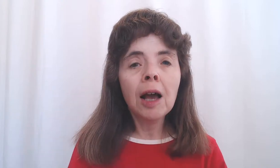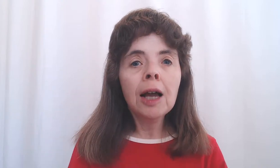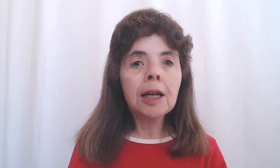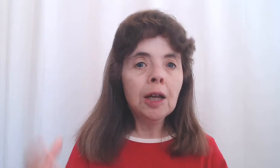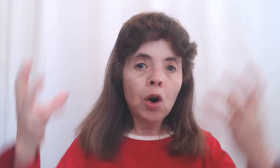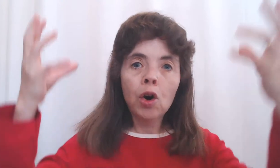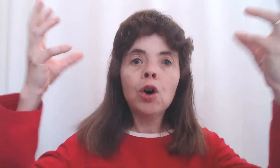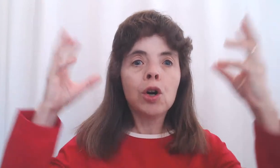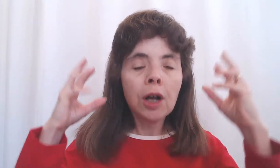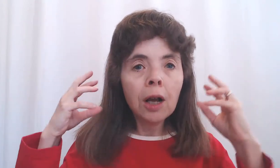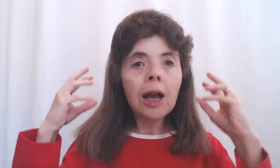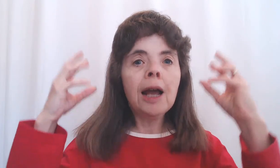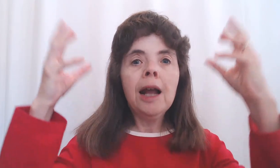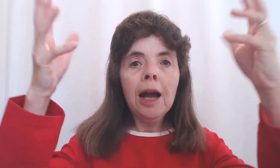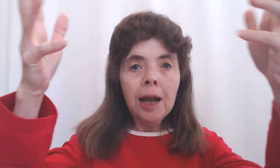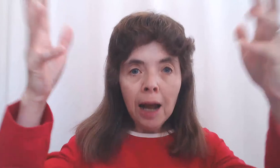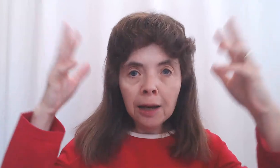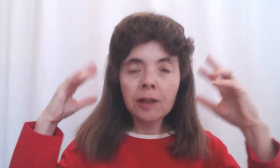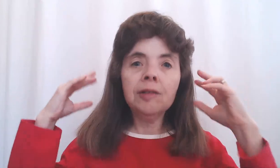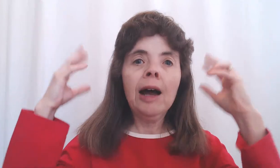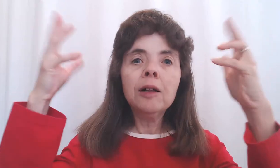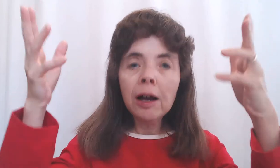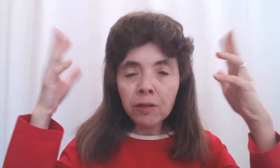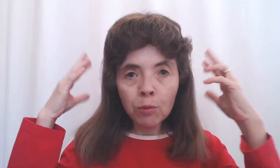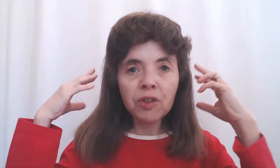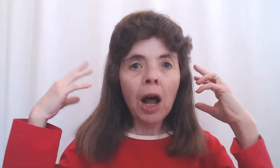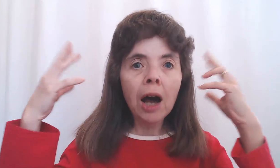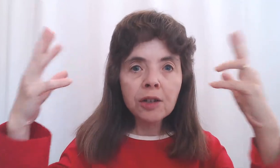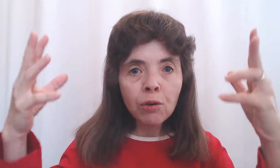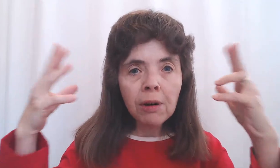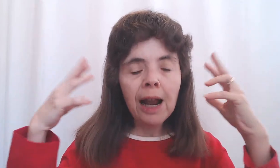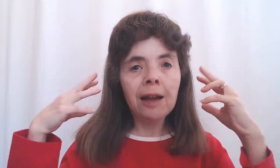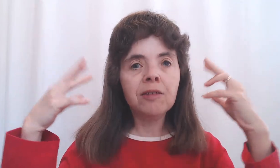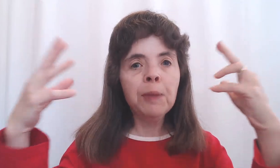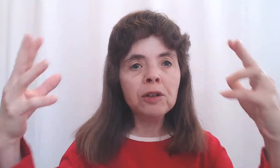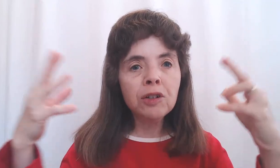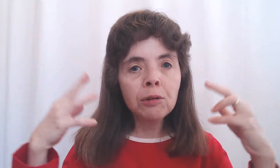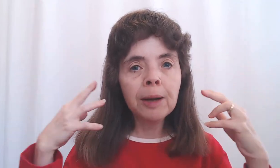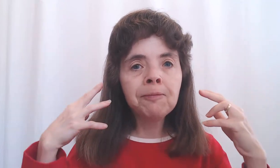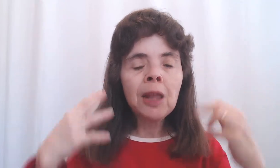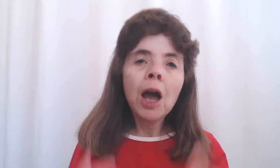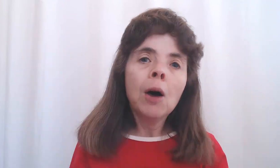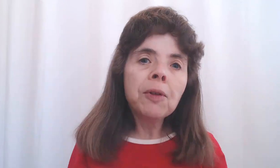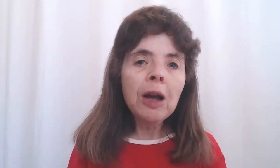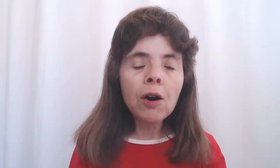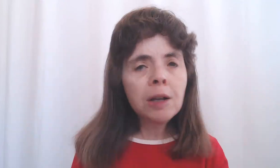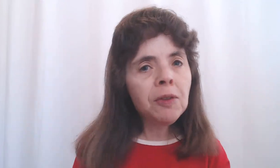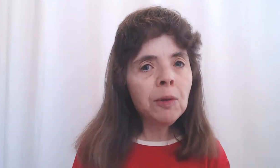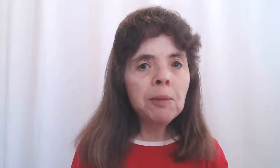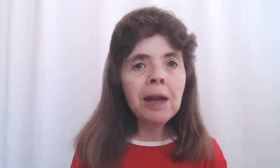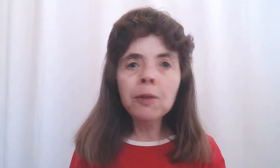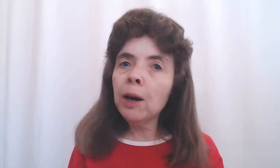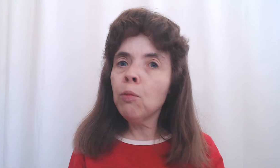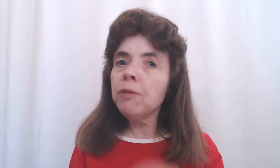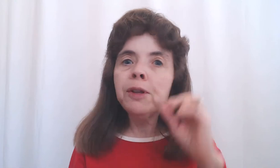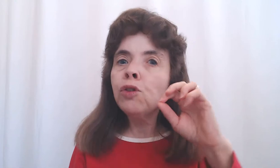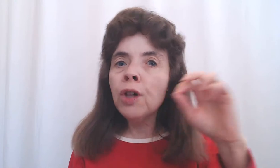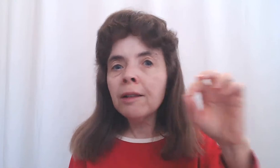He heard and had a dialogue. So there was an auditory aspect to it. But the argument that we made there would have been just